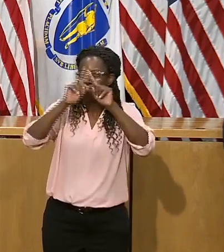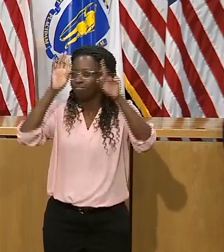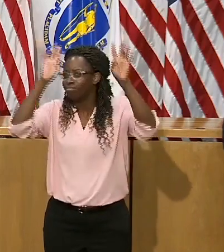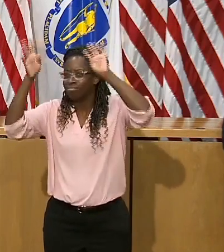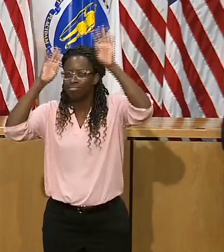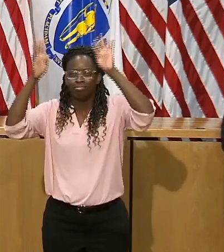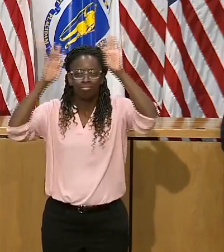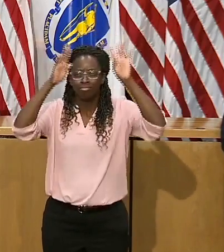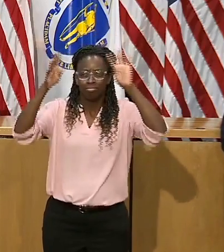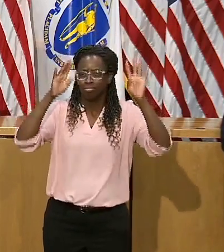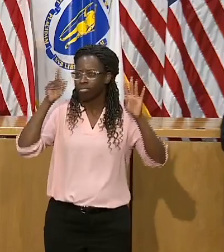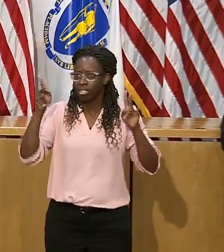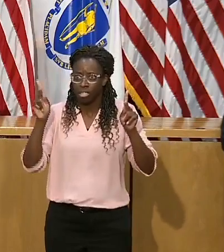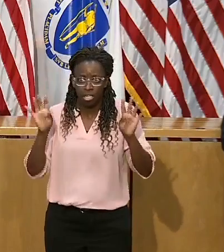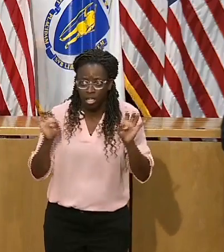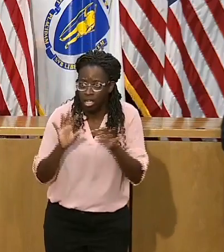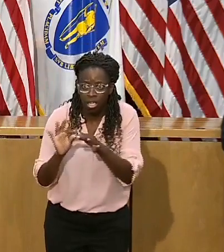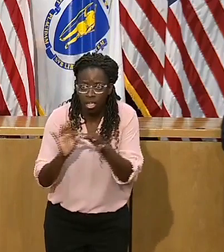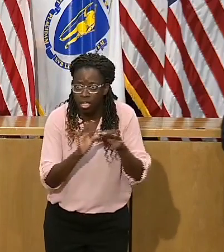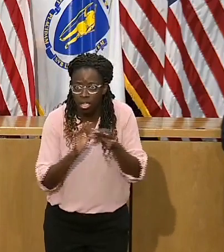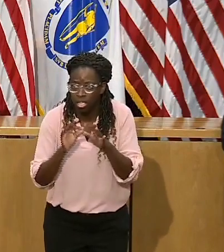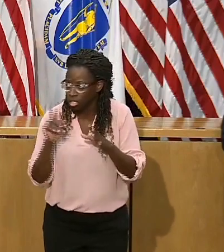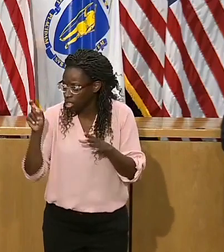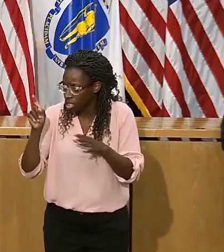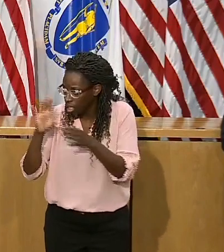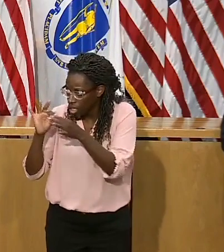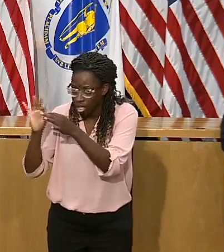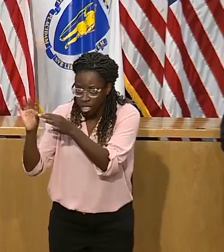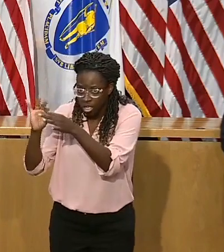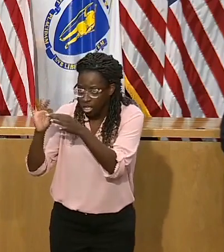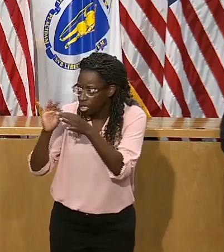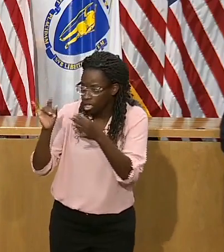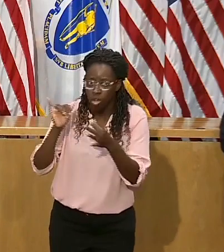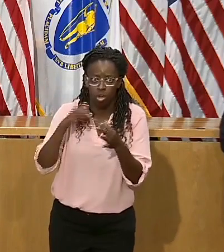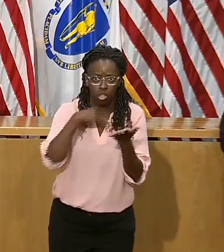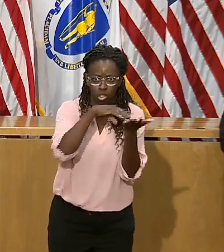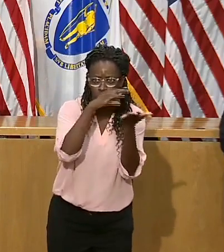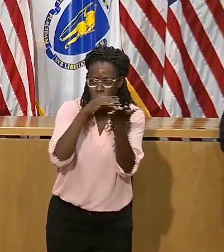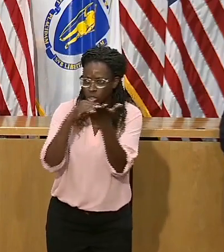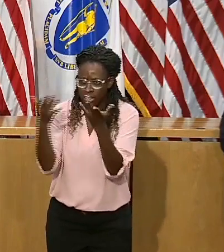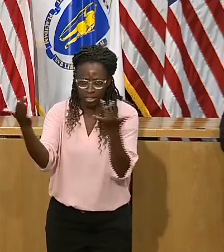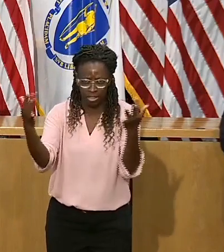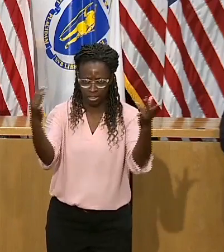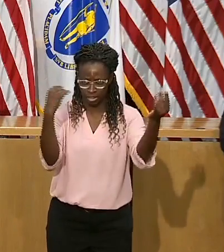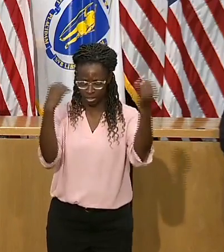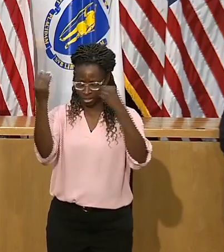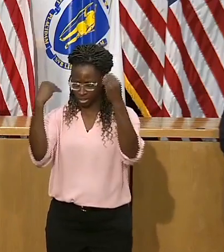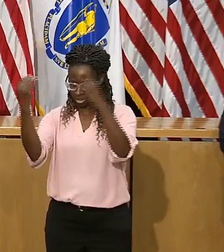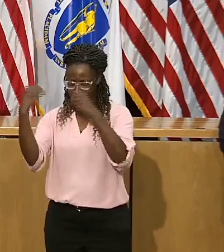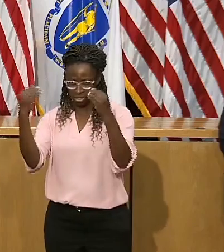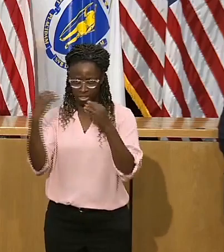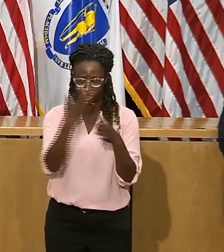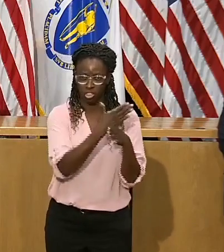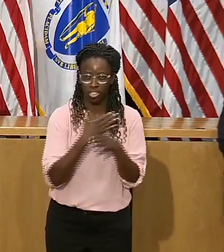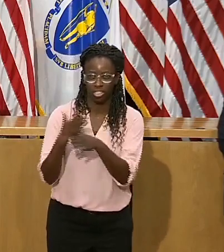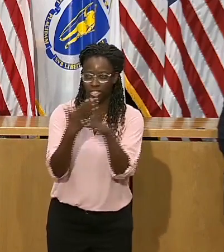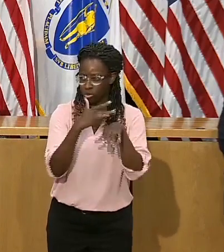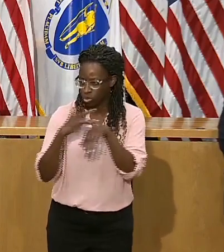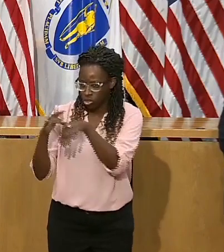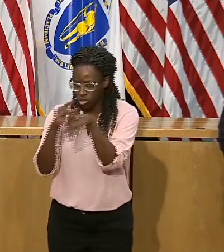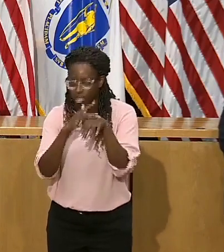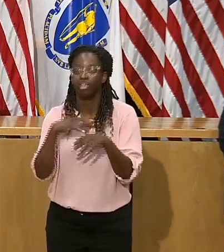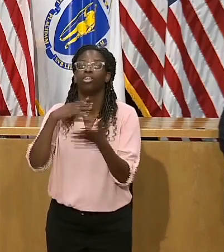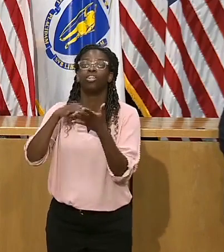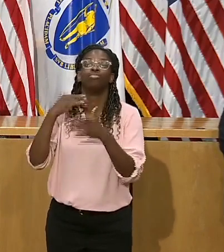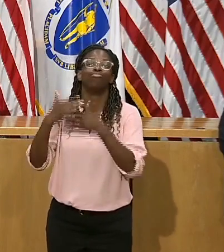to lead the way toward economic recovery. Today's plan looks to capitalize on some of Massachusetts' strengths. Through organizations like